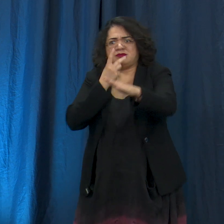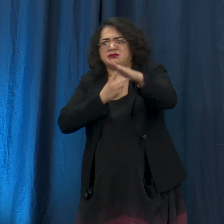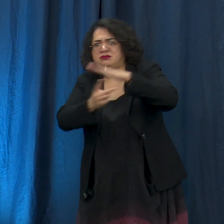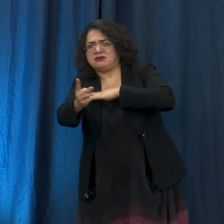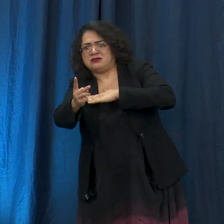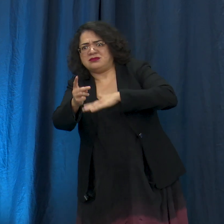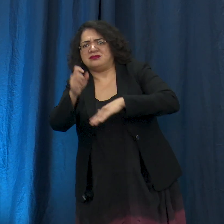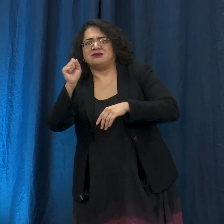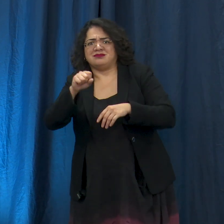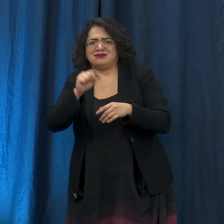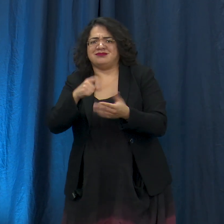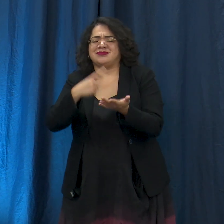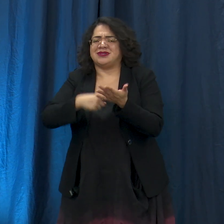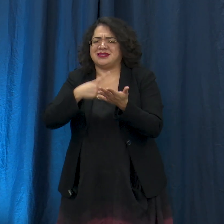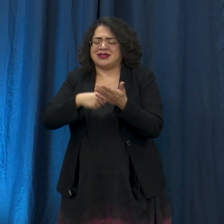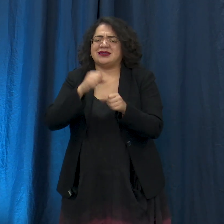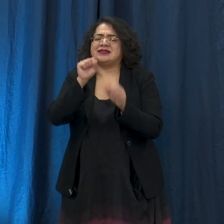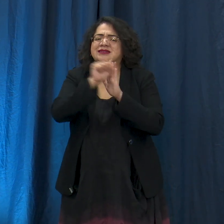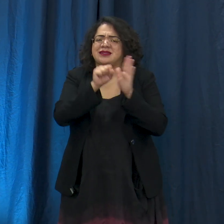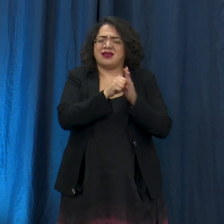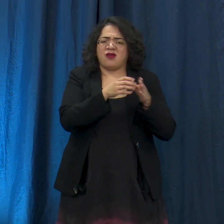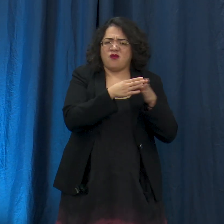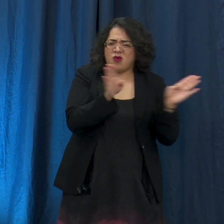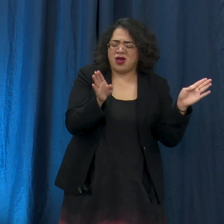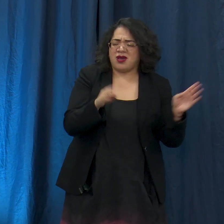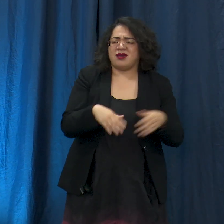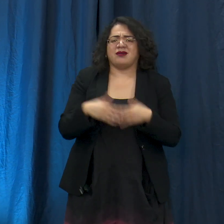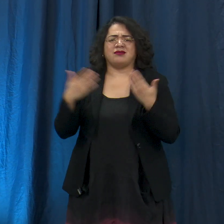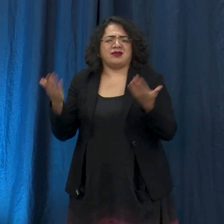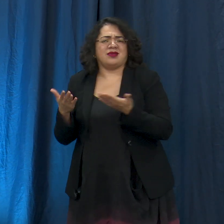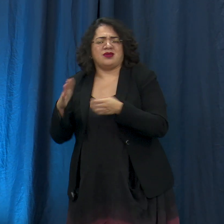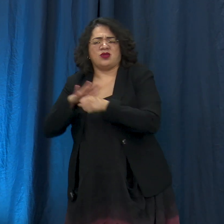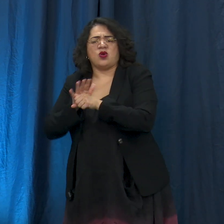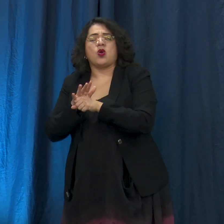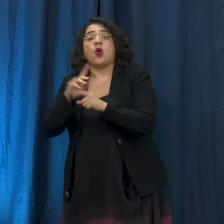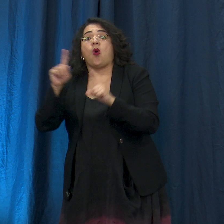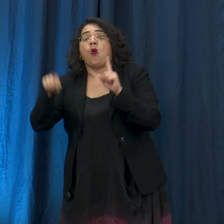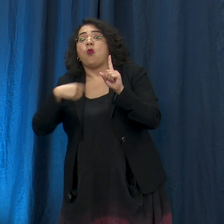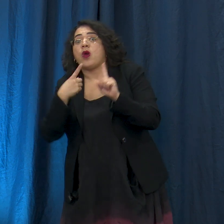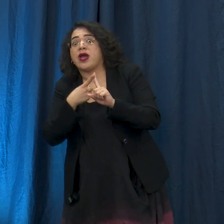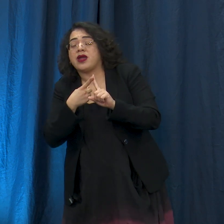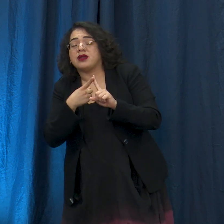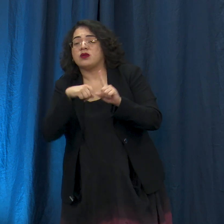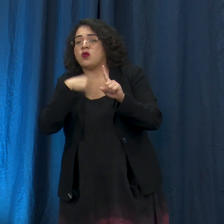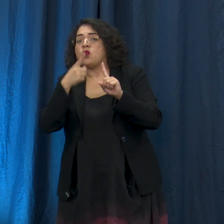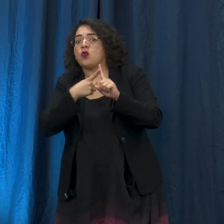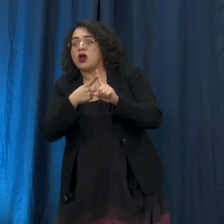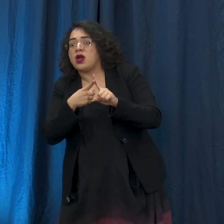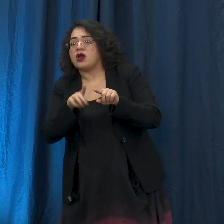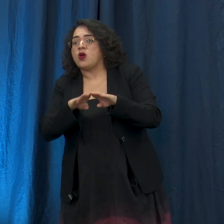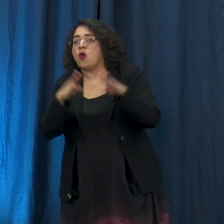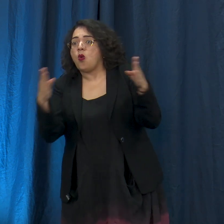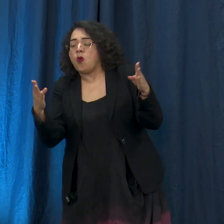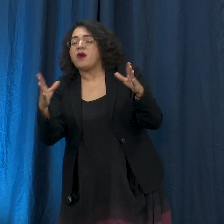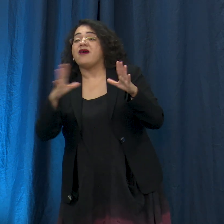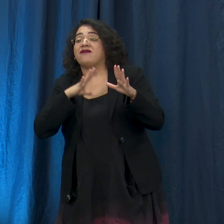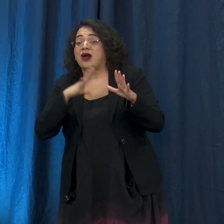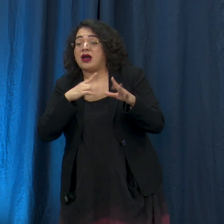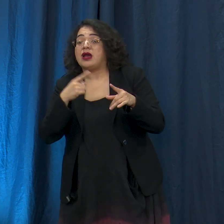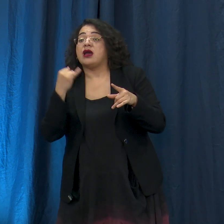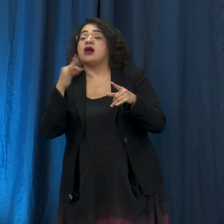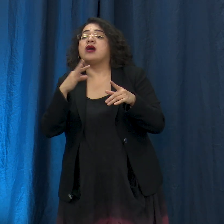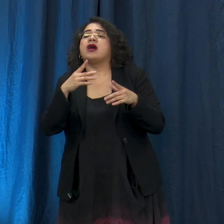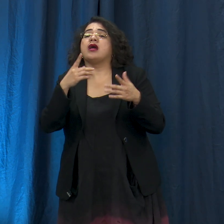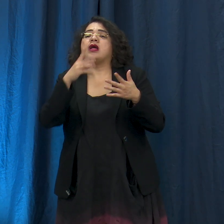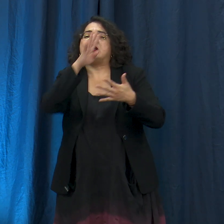been discussions statewide sort of about when to lift, stay-at-home orders and sort of what would happen at these various